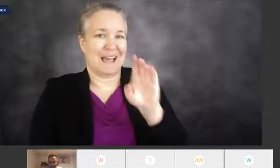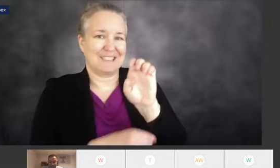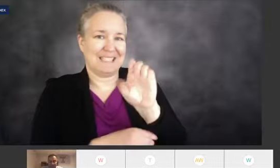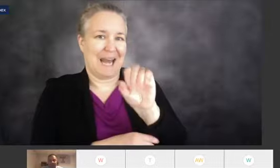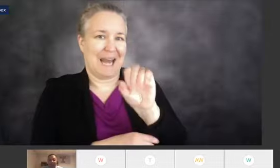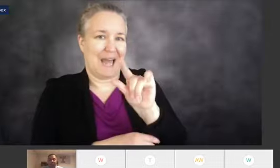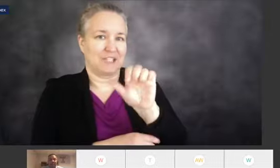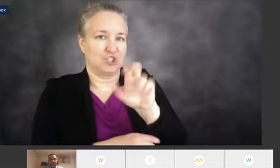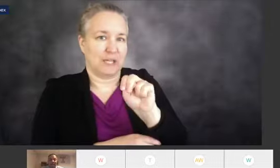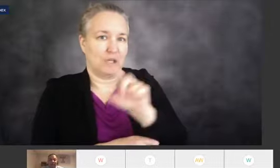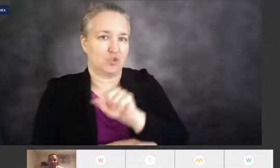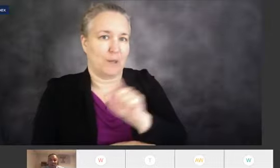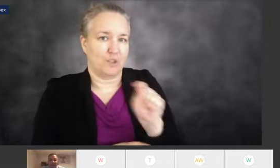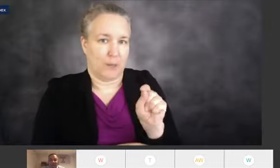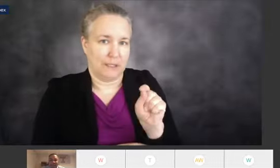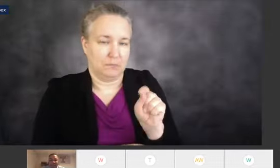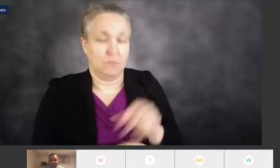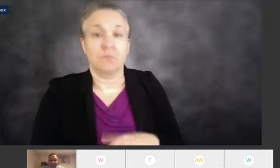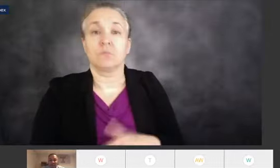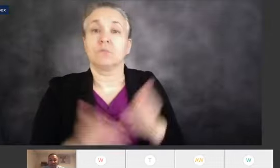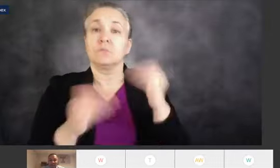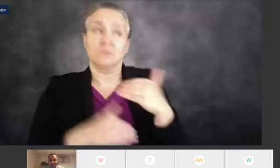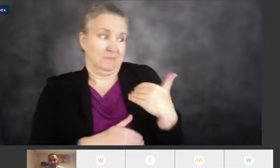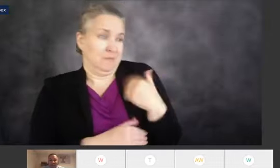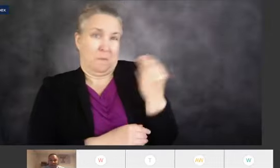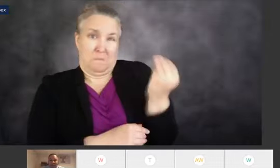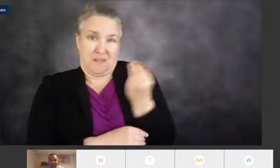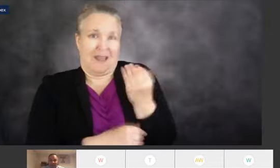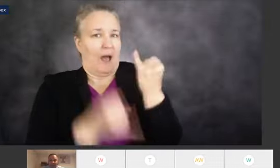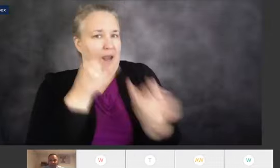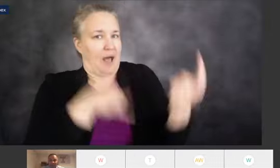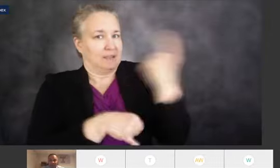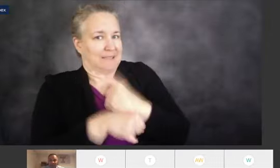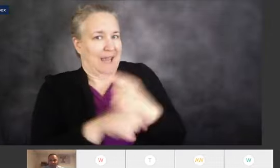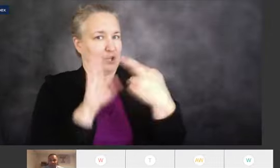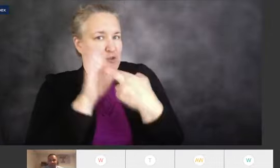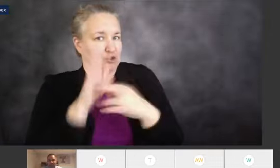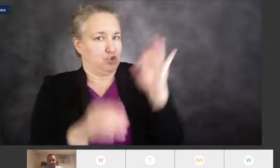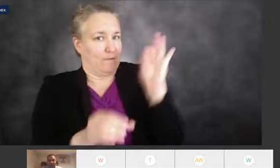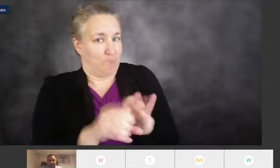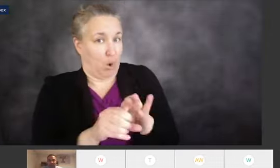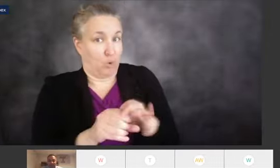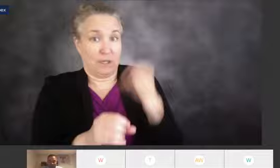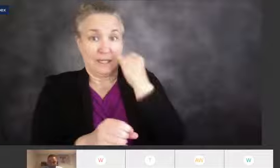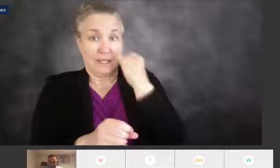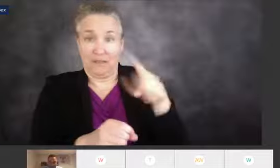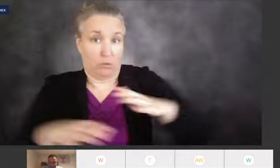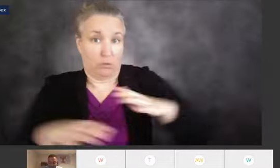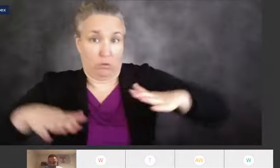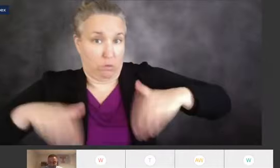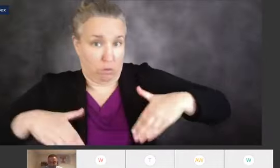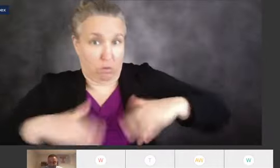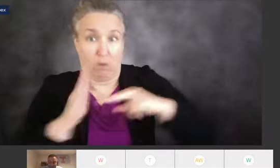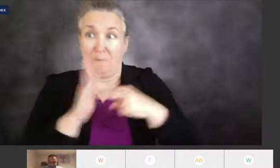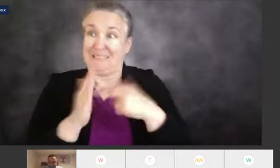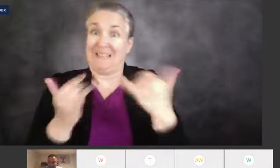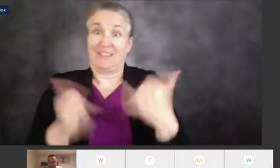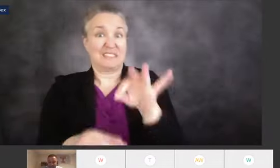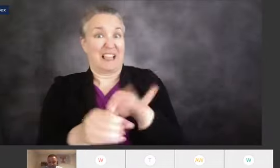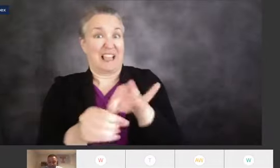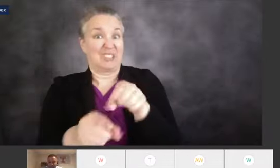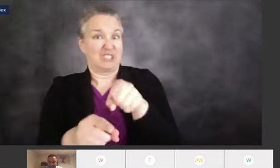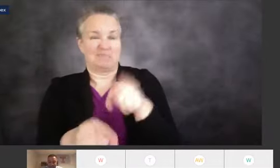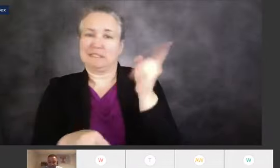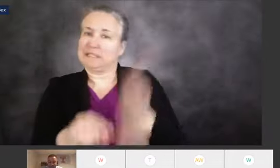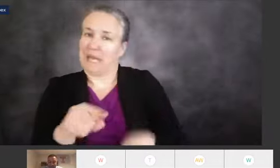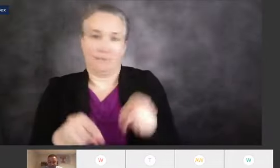www.montcopa.org/election2020. Monday was the last day to register to vote. So if you have not registered to vote, you cannot vote in this election.